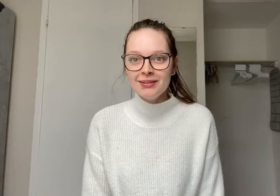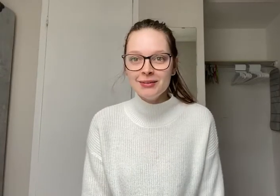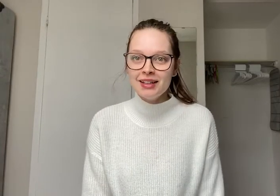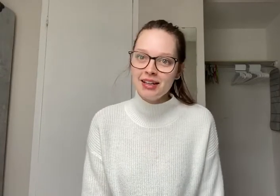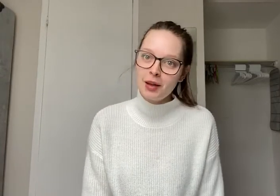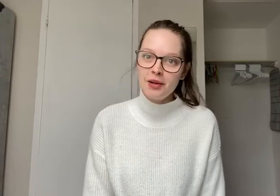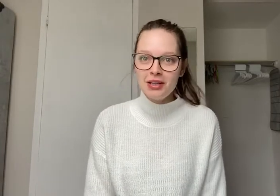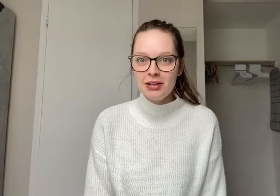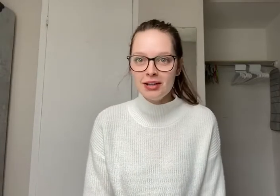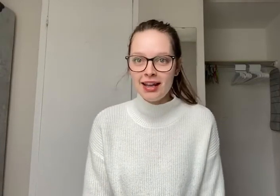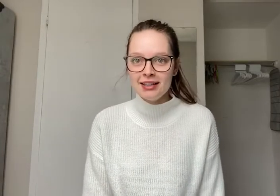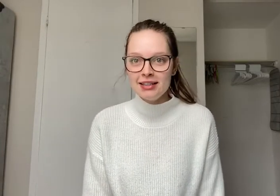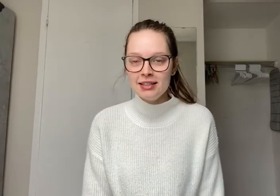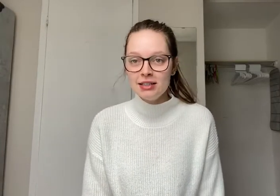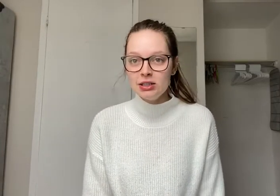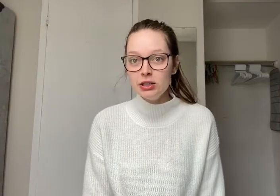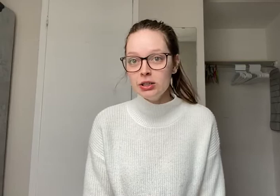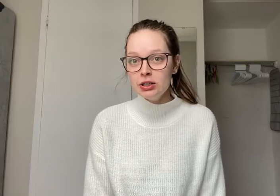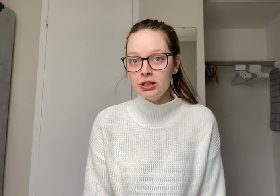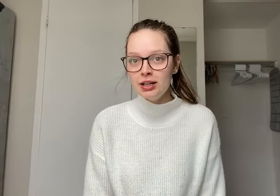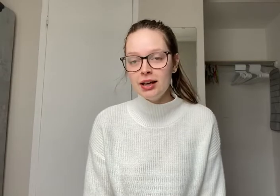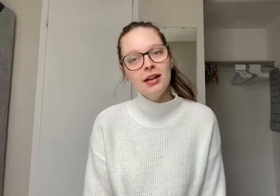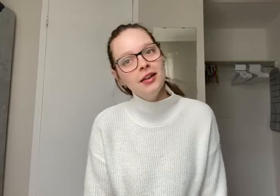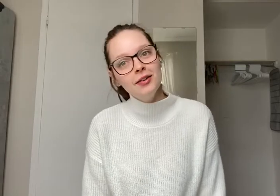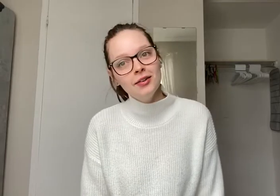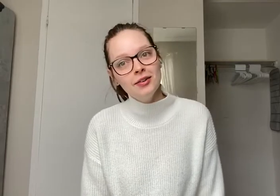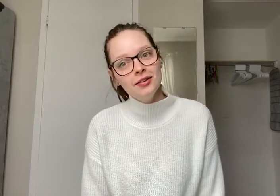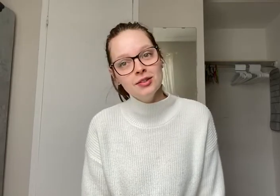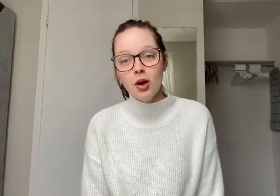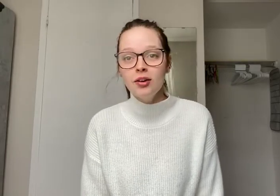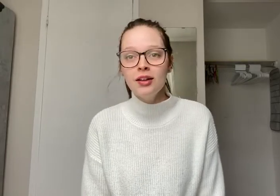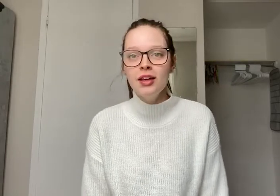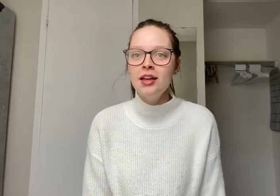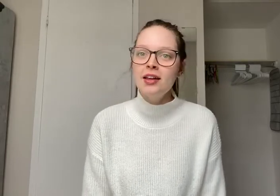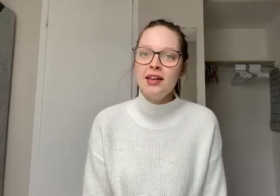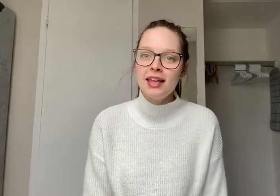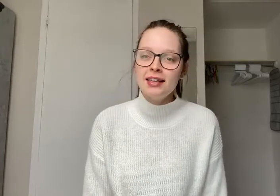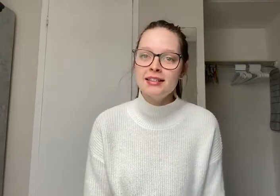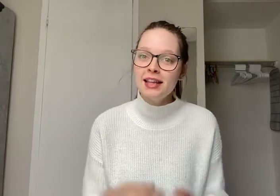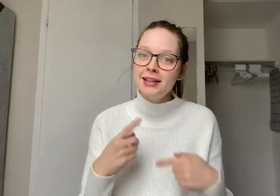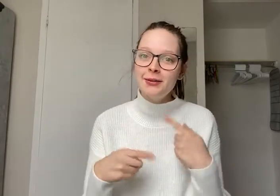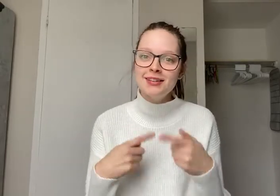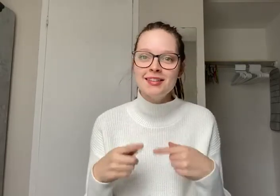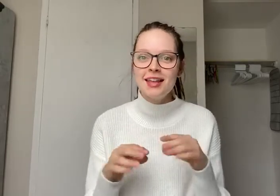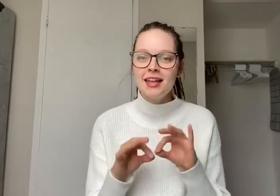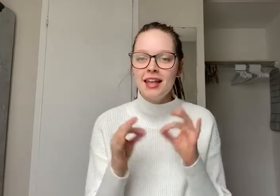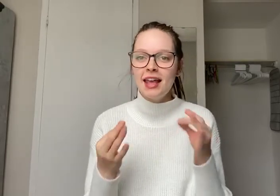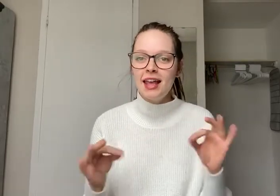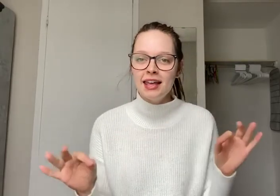We're gonna come on here and learn another song in sign language and